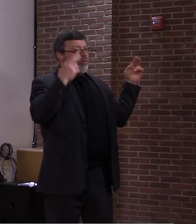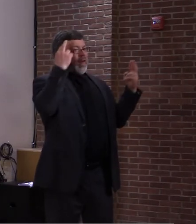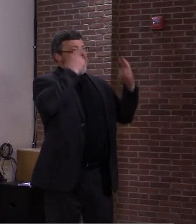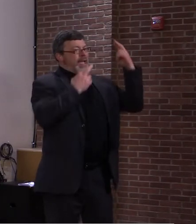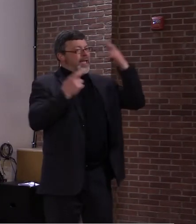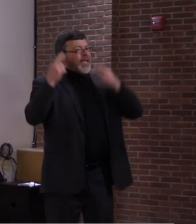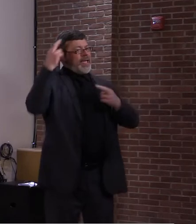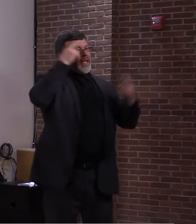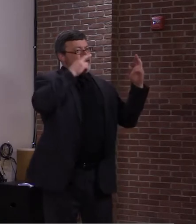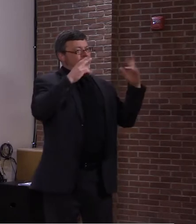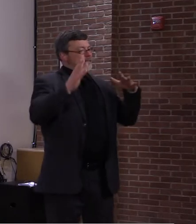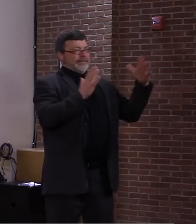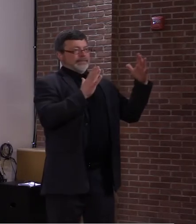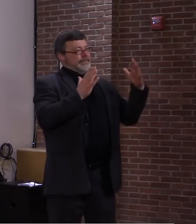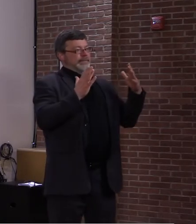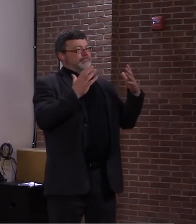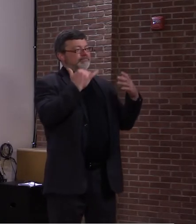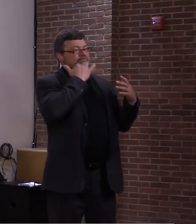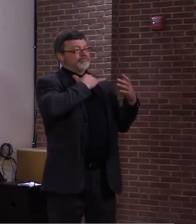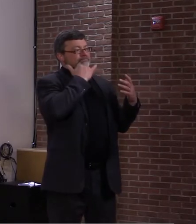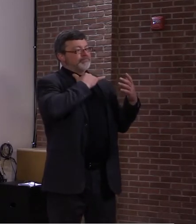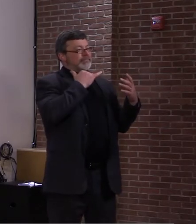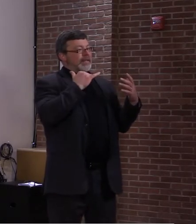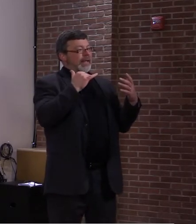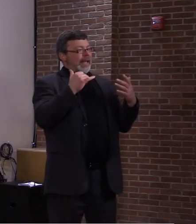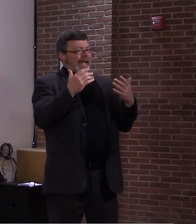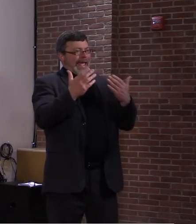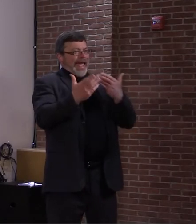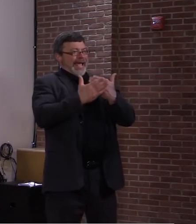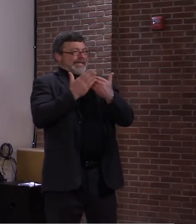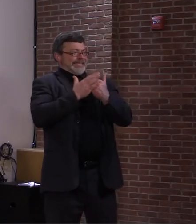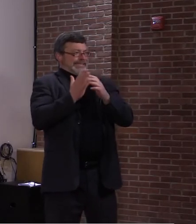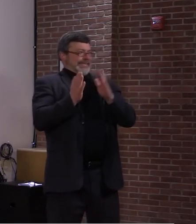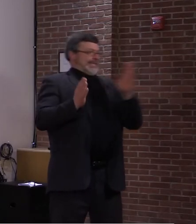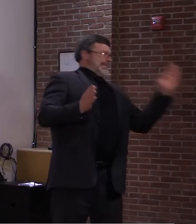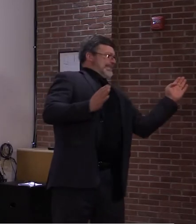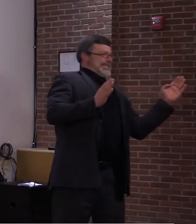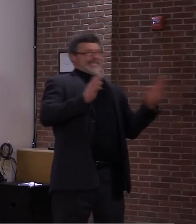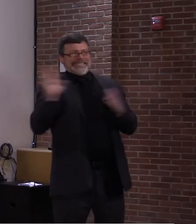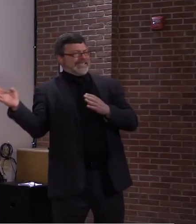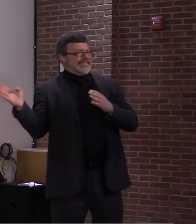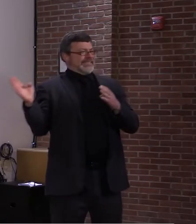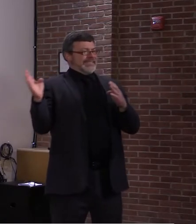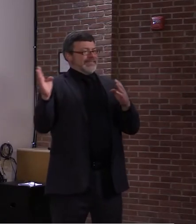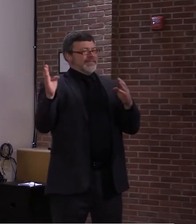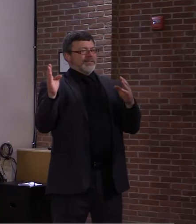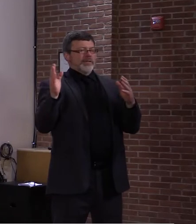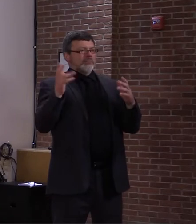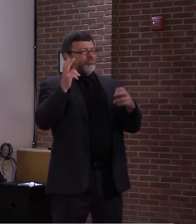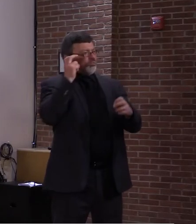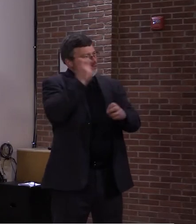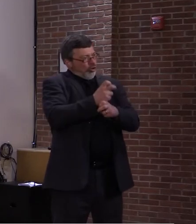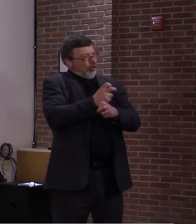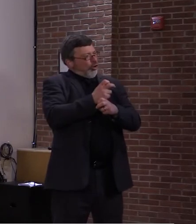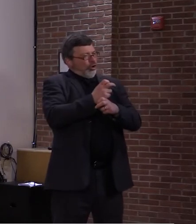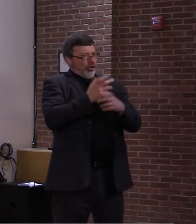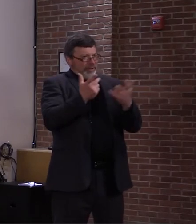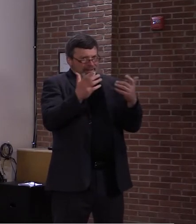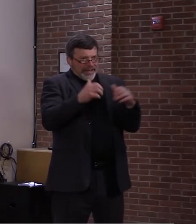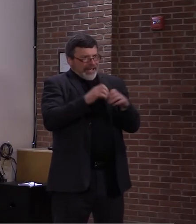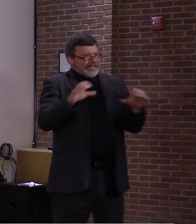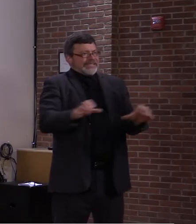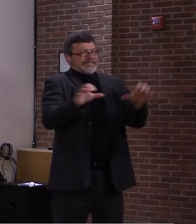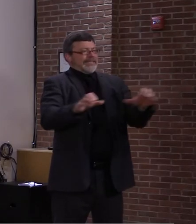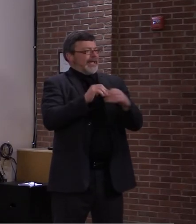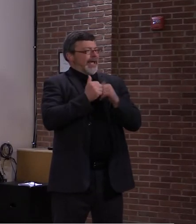left, extreme right. Everyone knows where you're going to be and what your vote is going to be, and there's not much debate on where